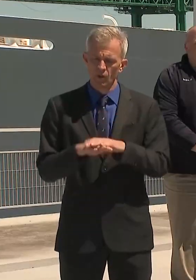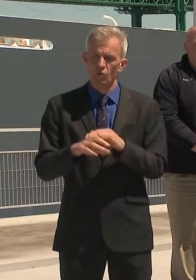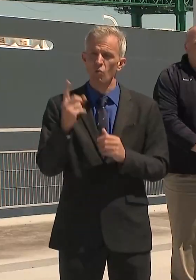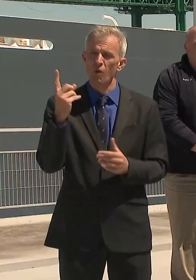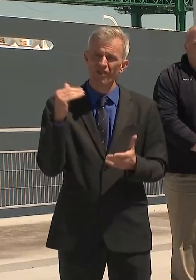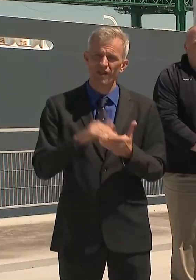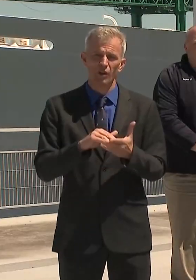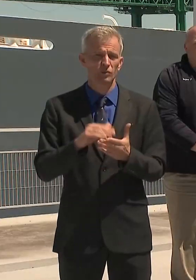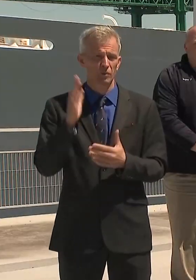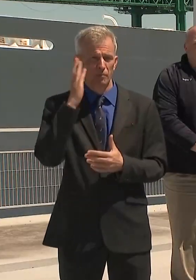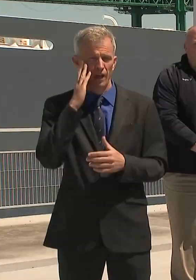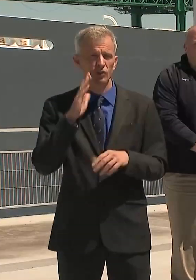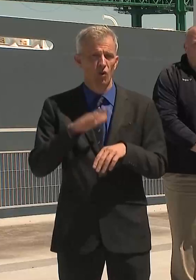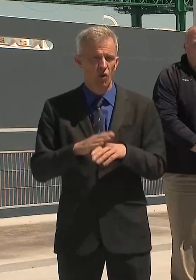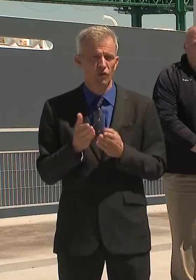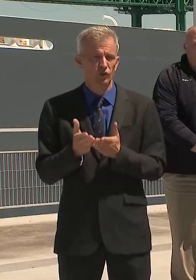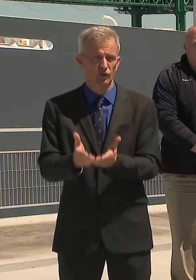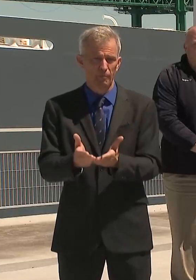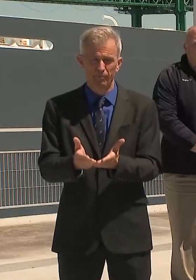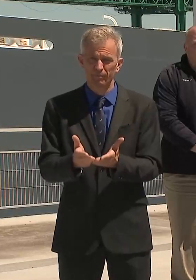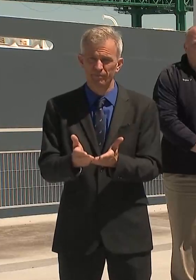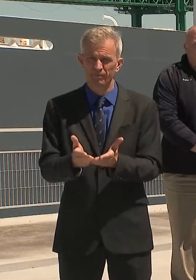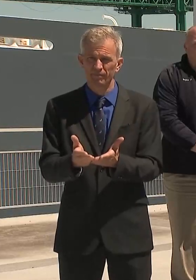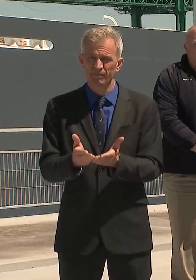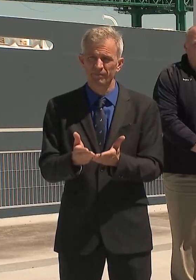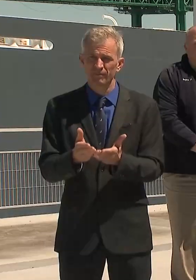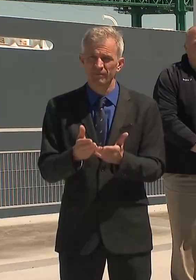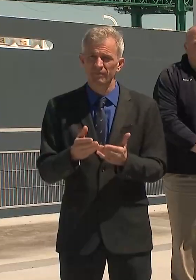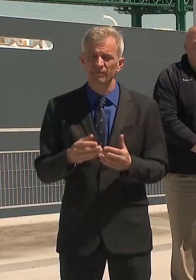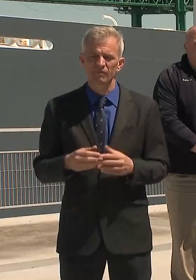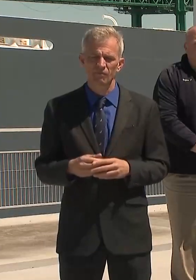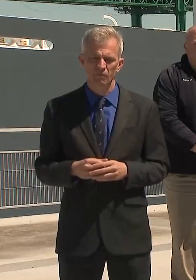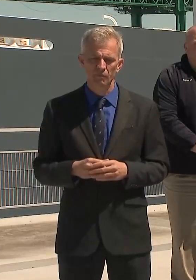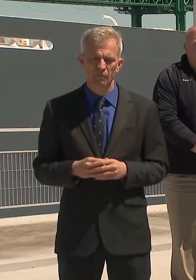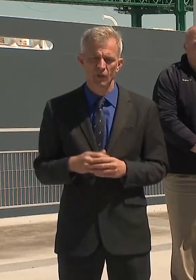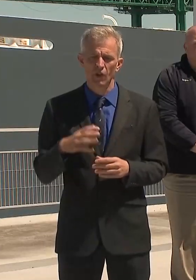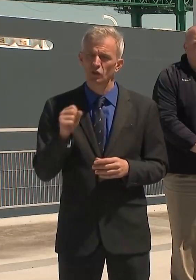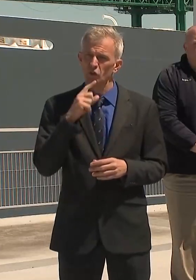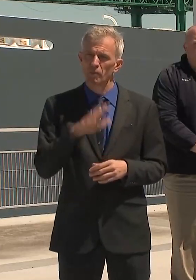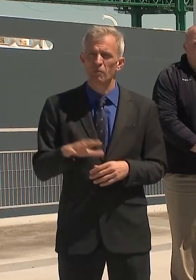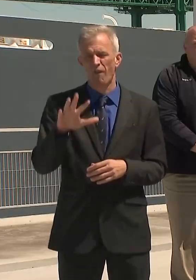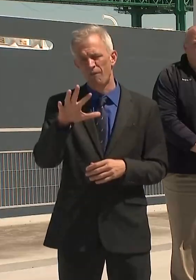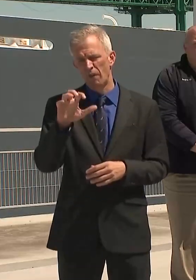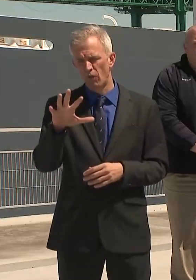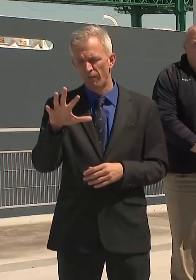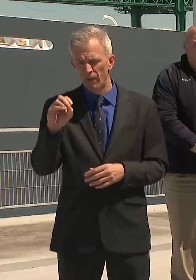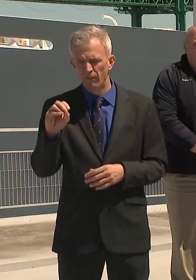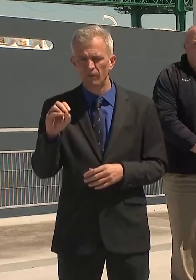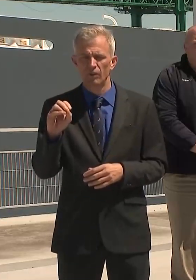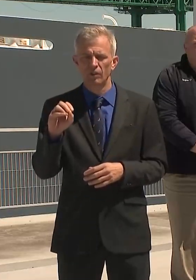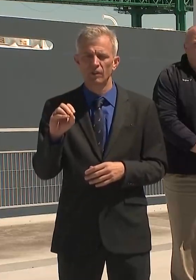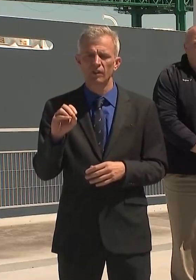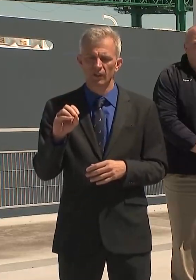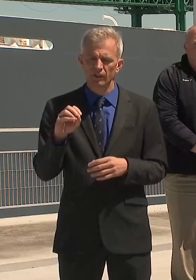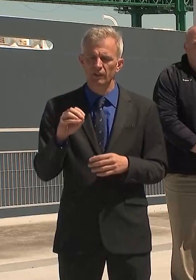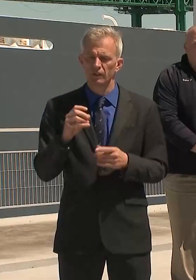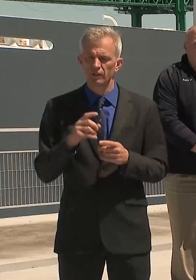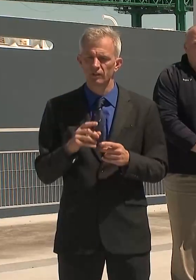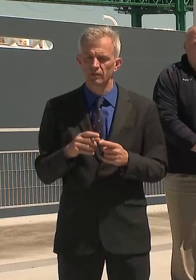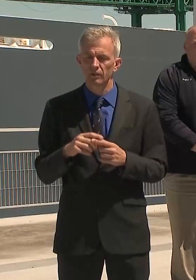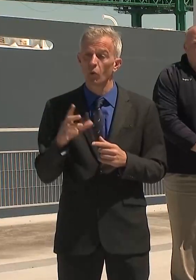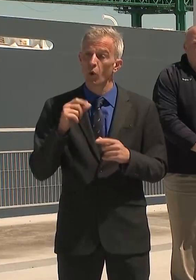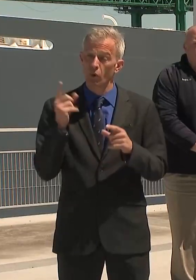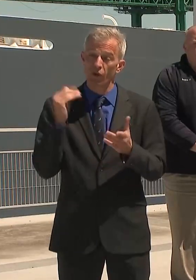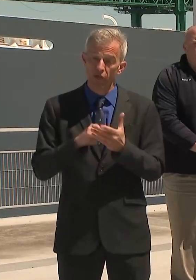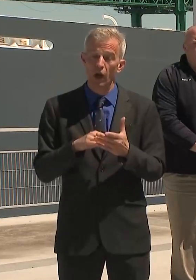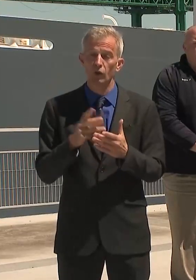beds within that ship at the peak consideration, about 550 at the lower end, and we could talk more